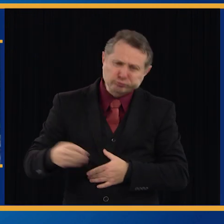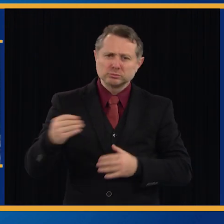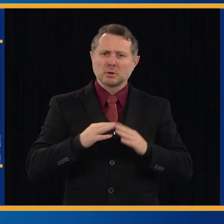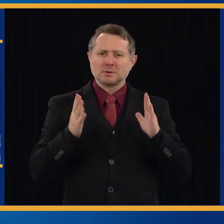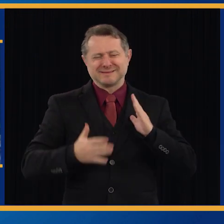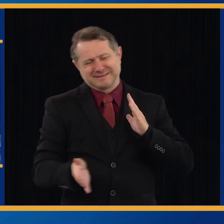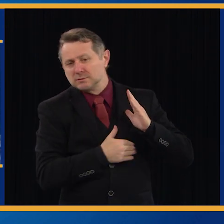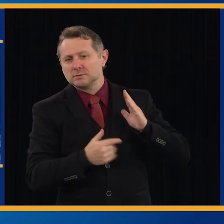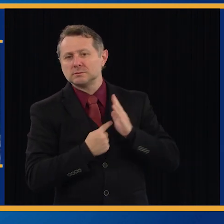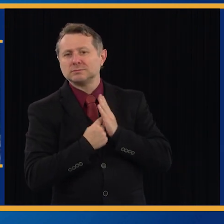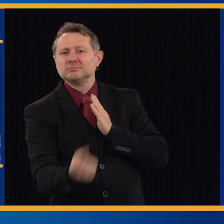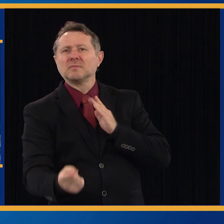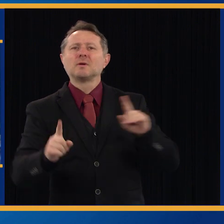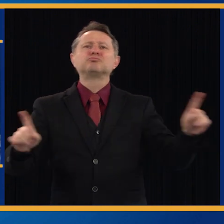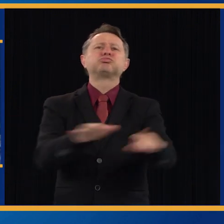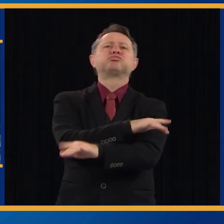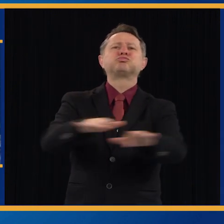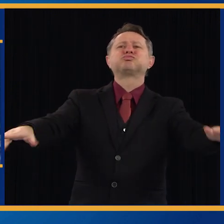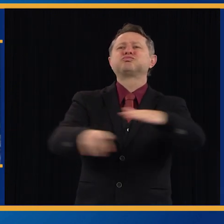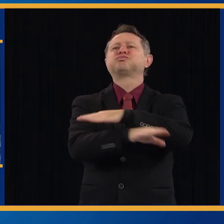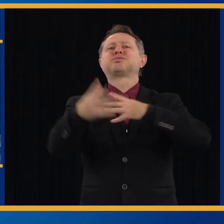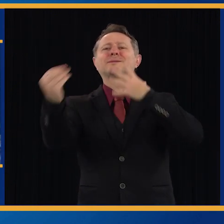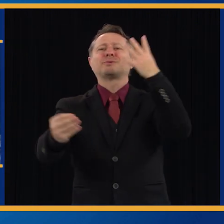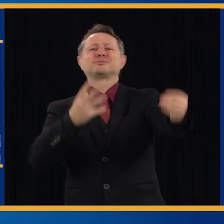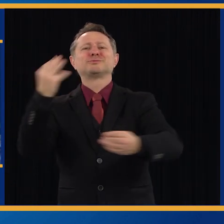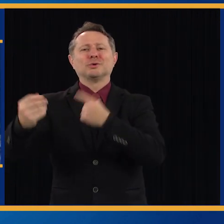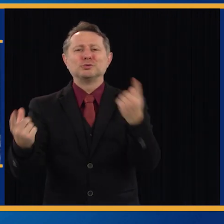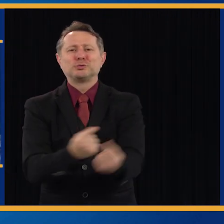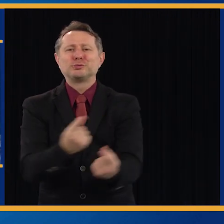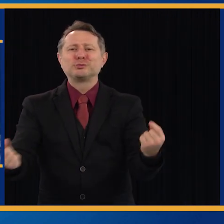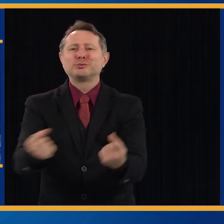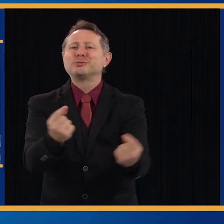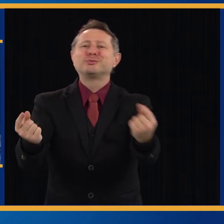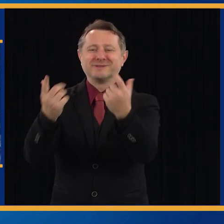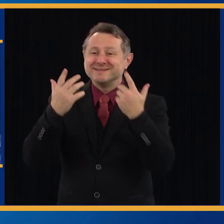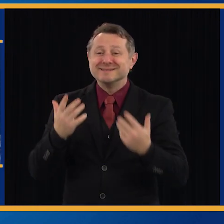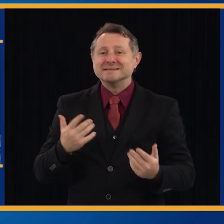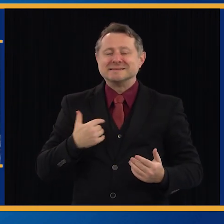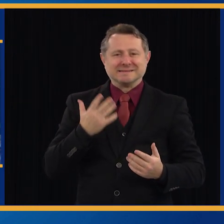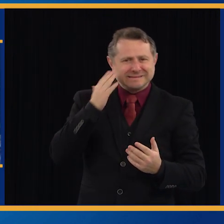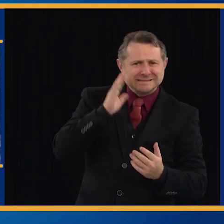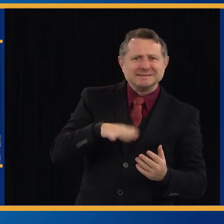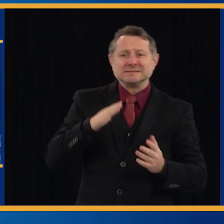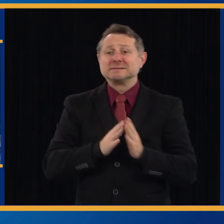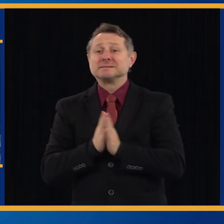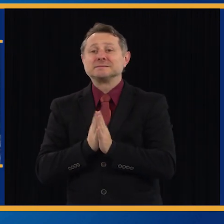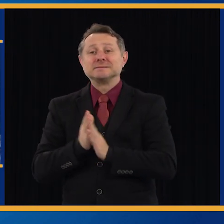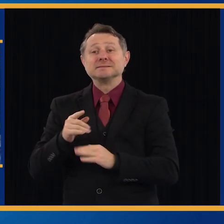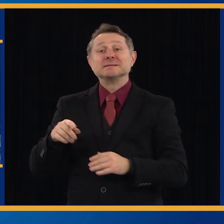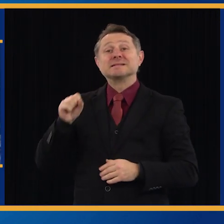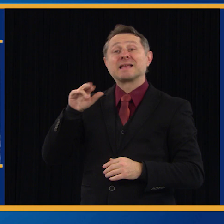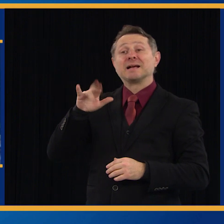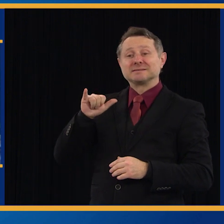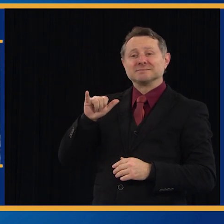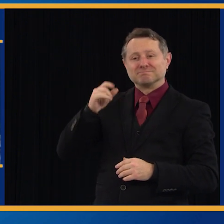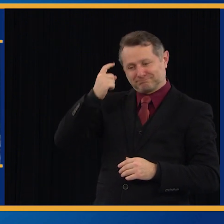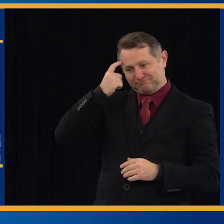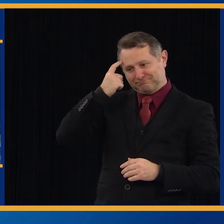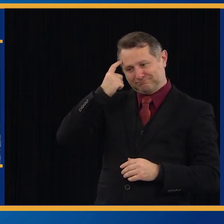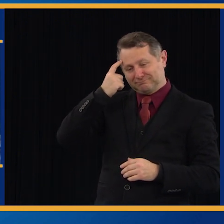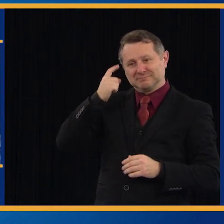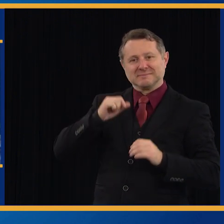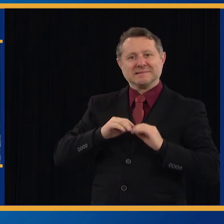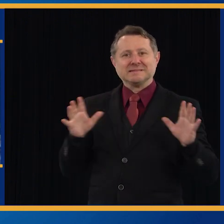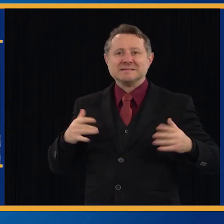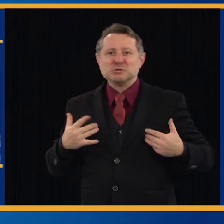active. And there's a sanity quotient to this whole situation.